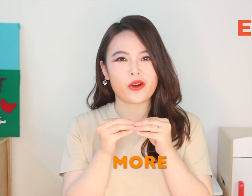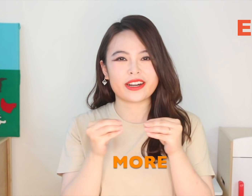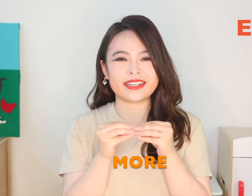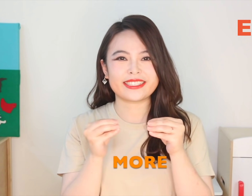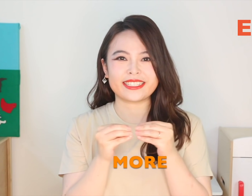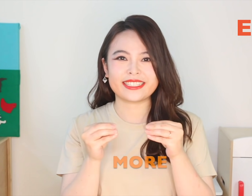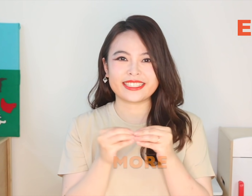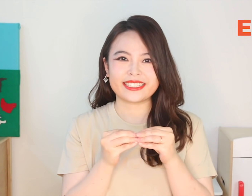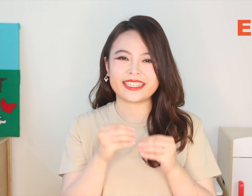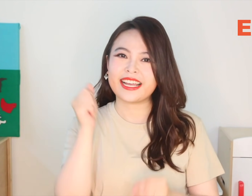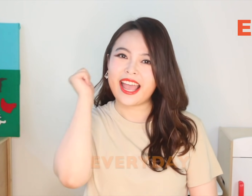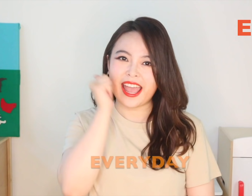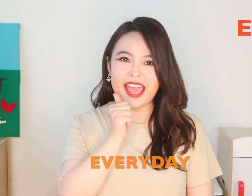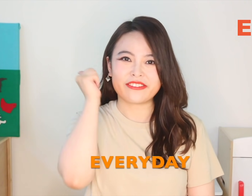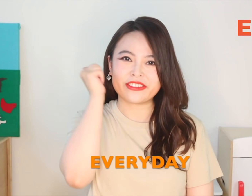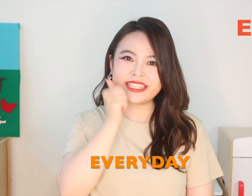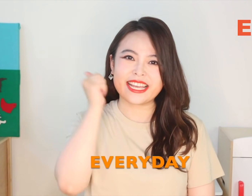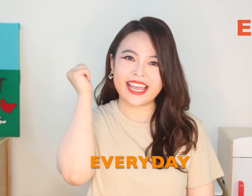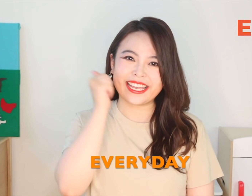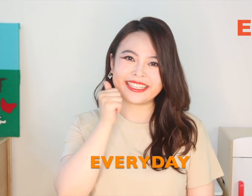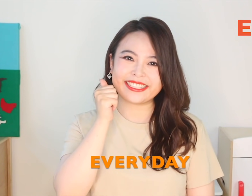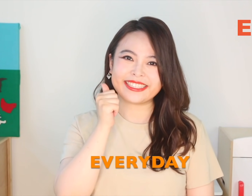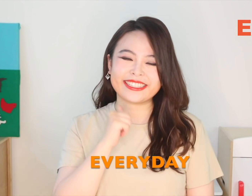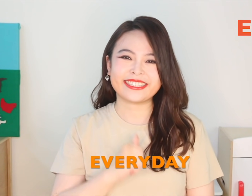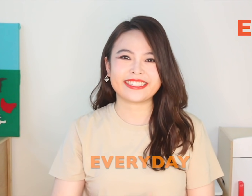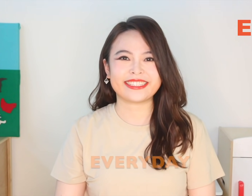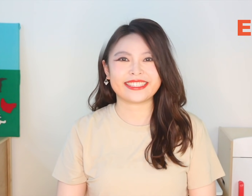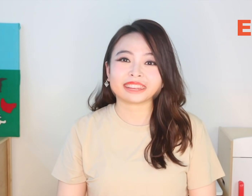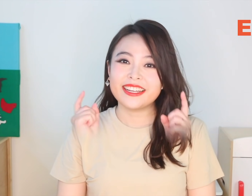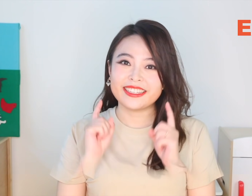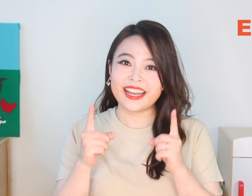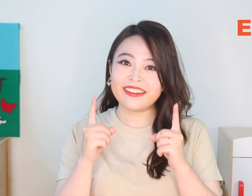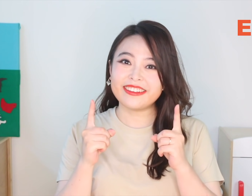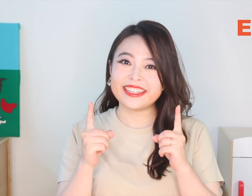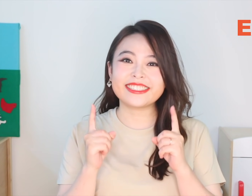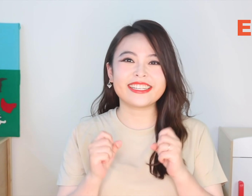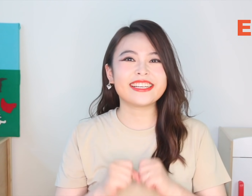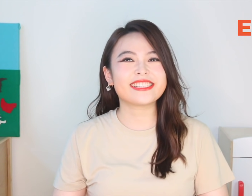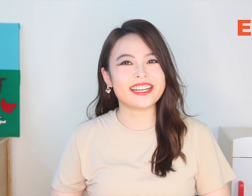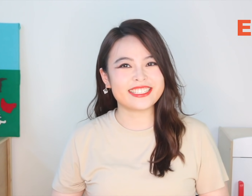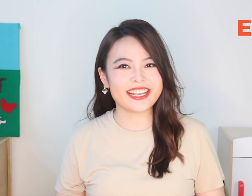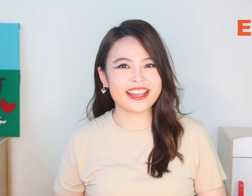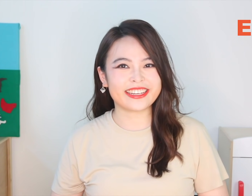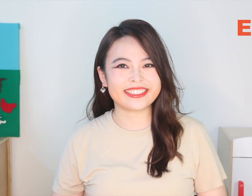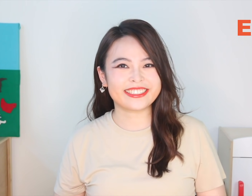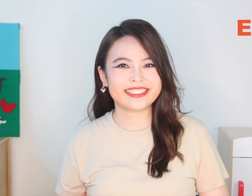more, every day. Now let's sing a sign together.